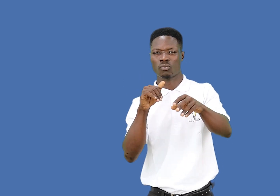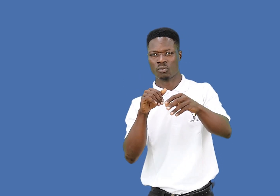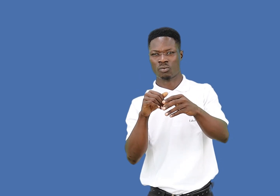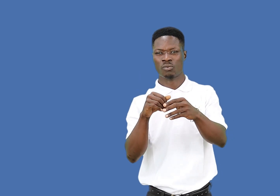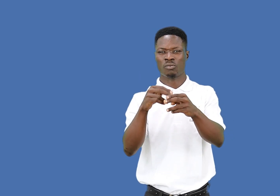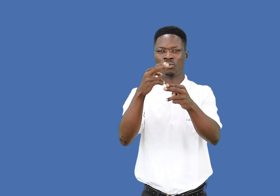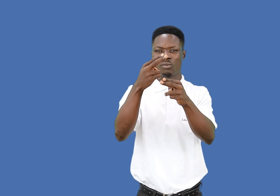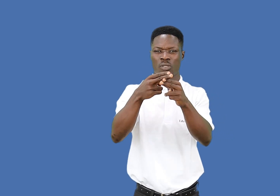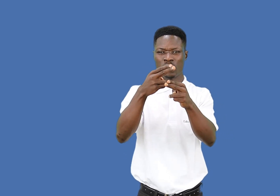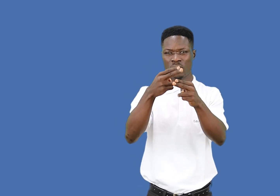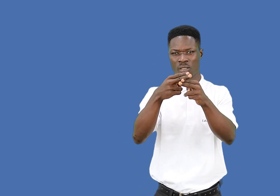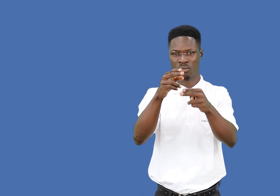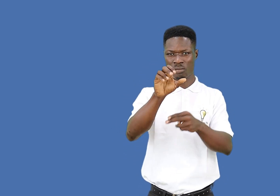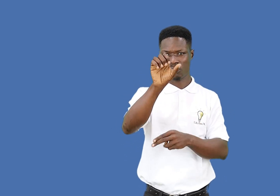with multiple holes.